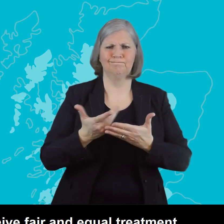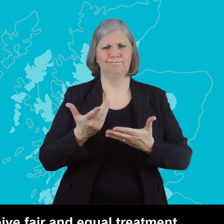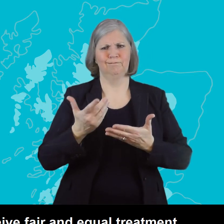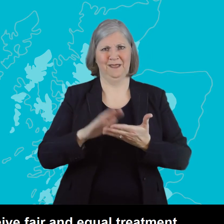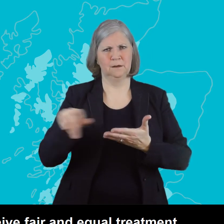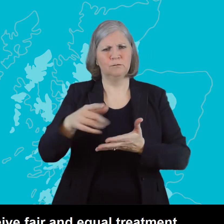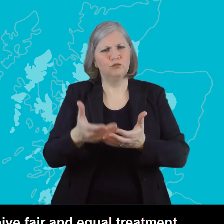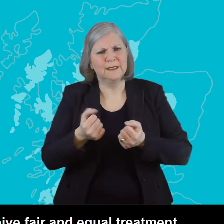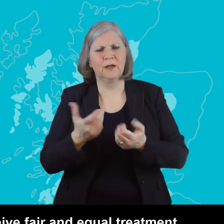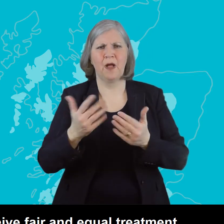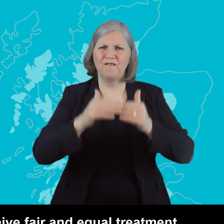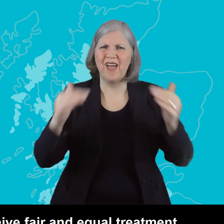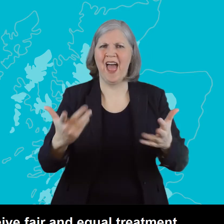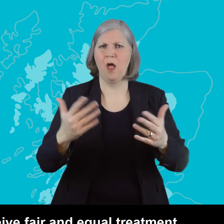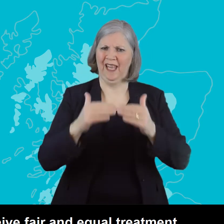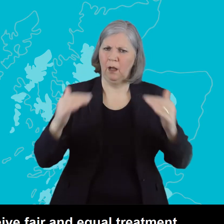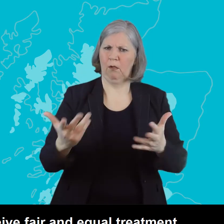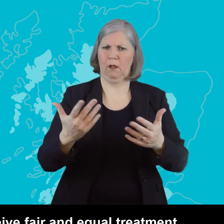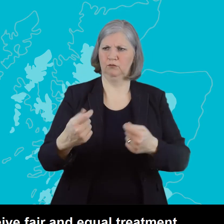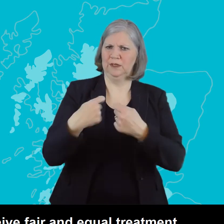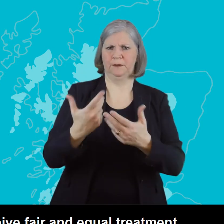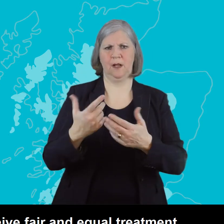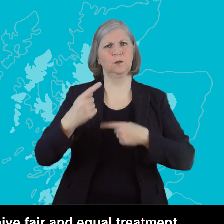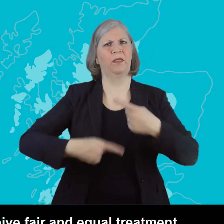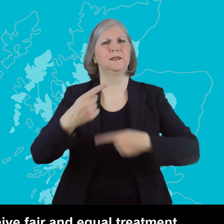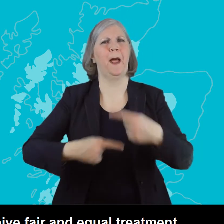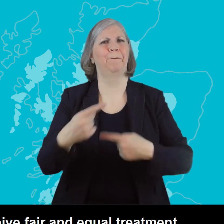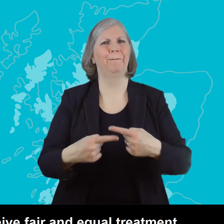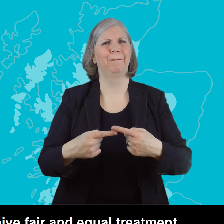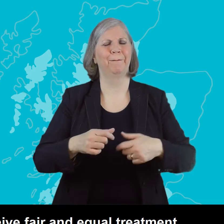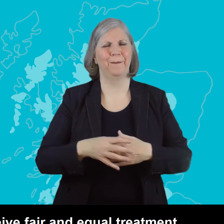receive fair and equal treatment at all times.